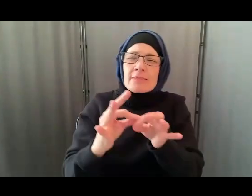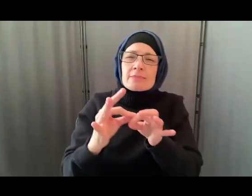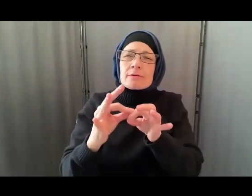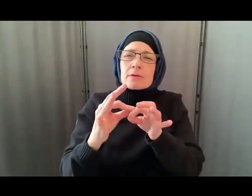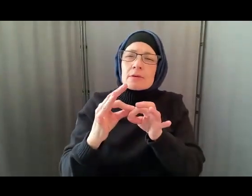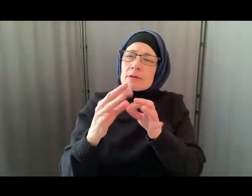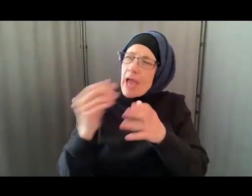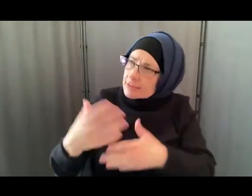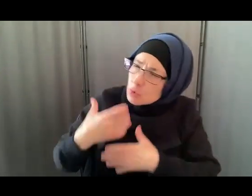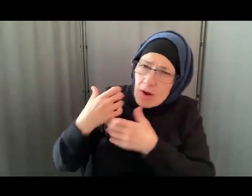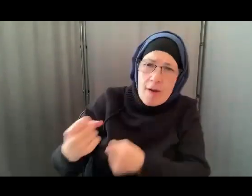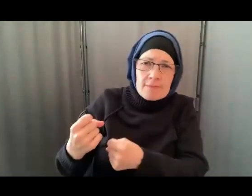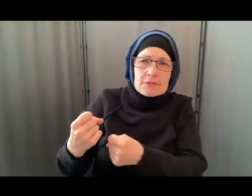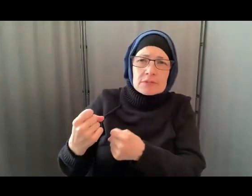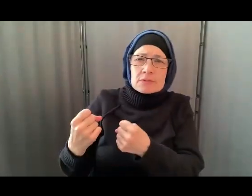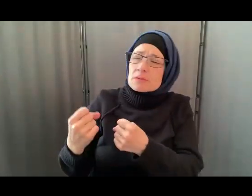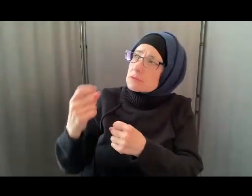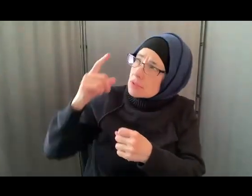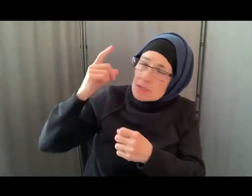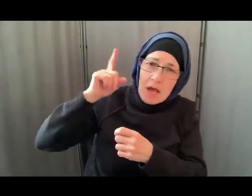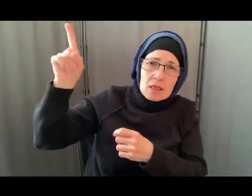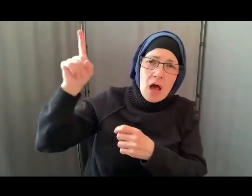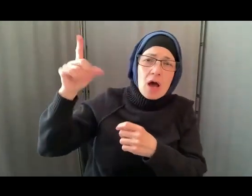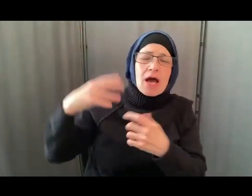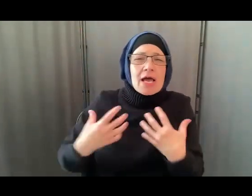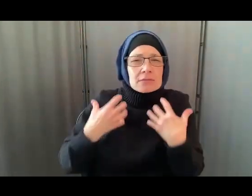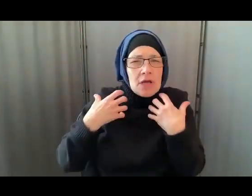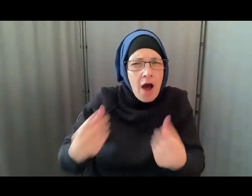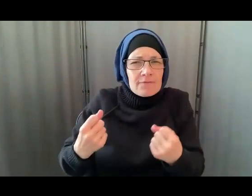in Allah and in His wisdom.